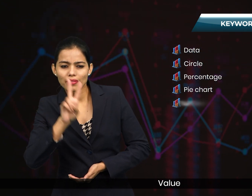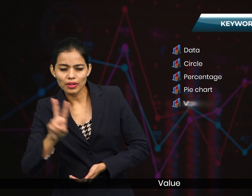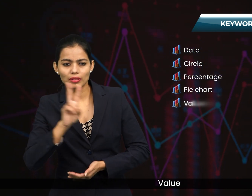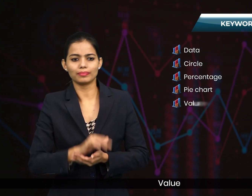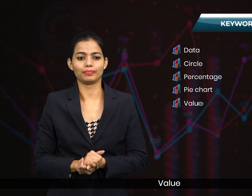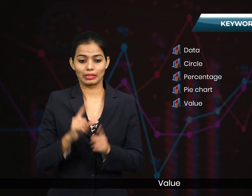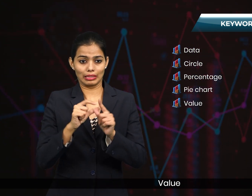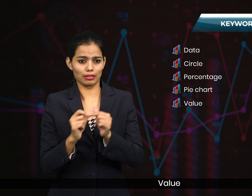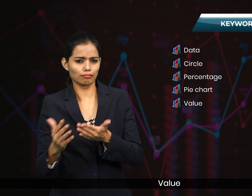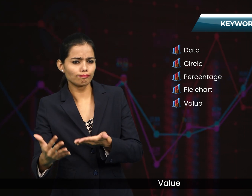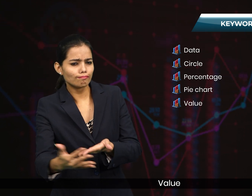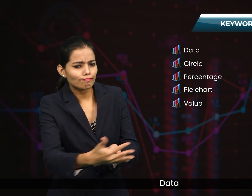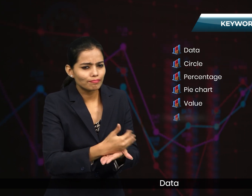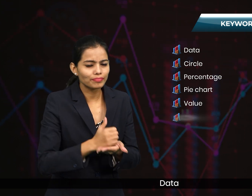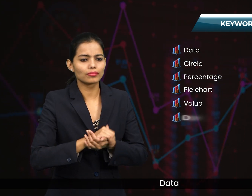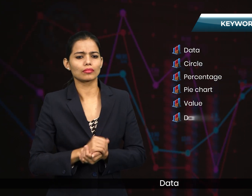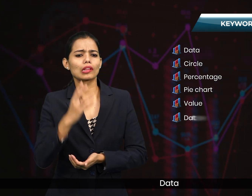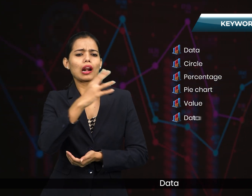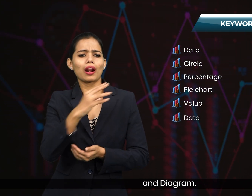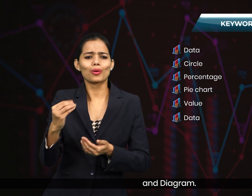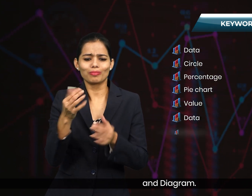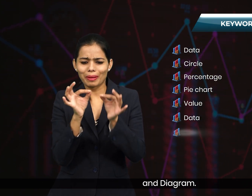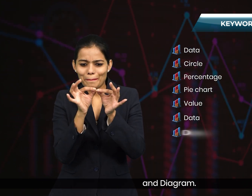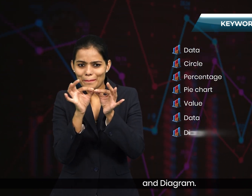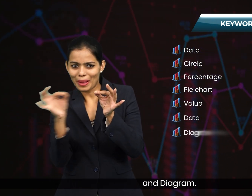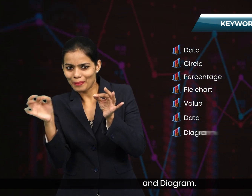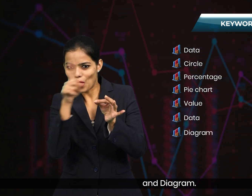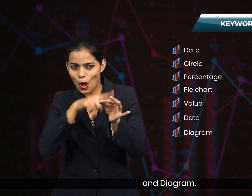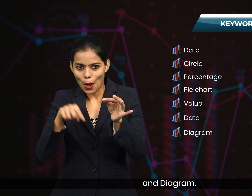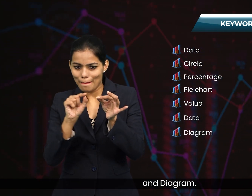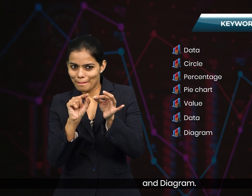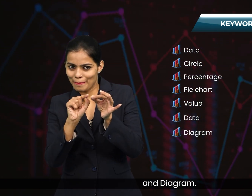value, data and diagram.